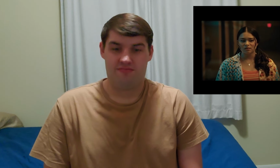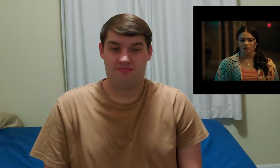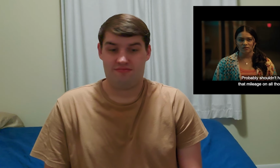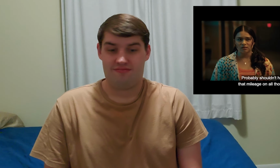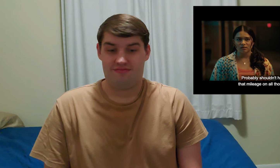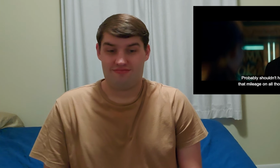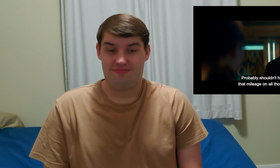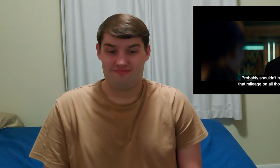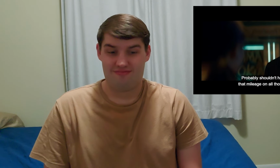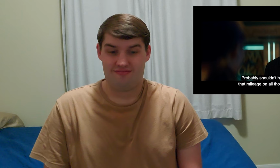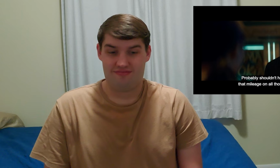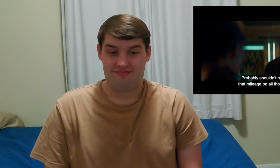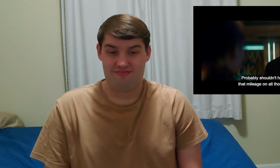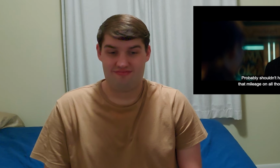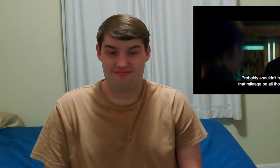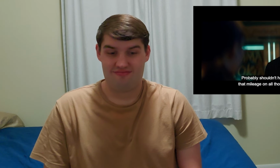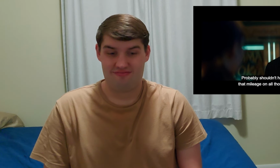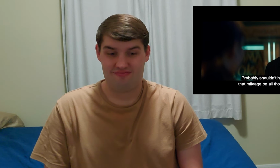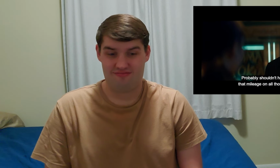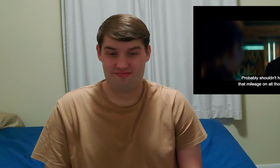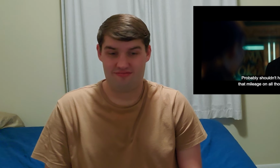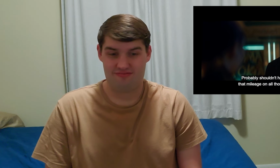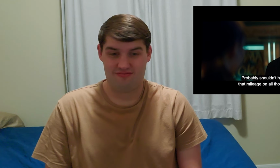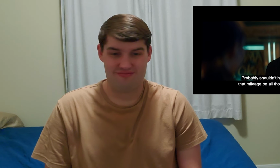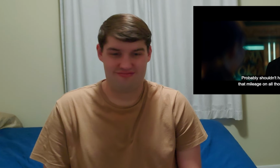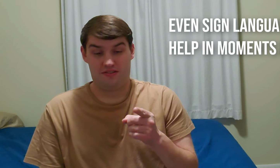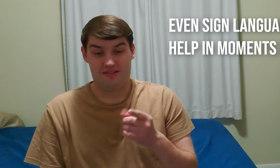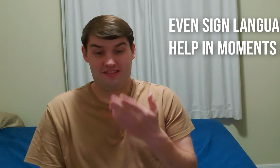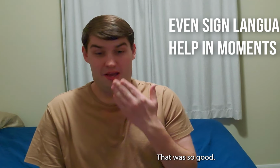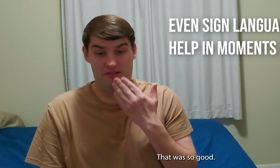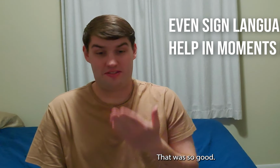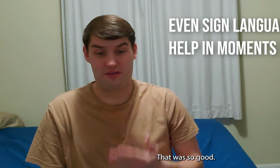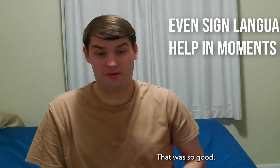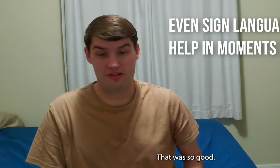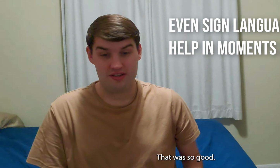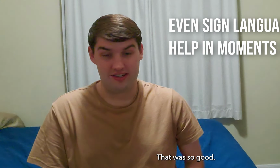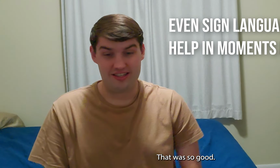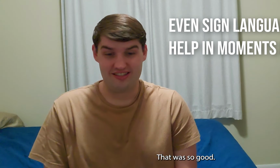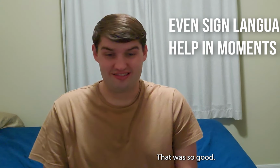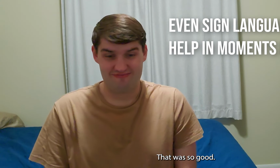Probably shouldn't have deducted all that mileage on all those pairs of skates. That was so good.